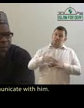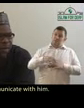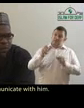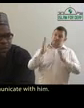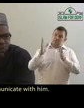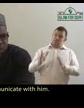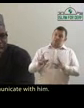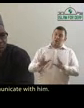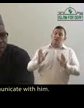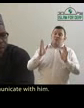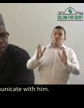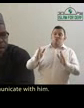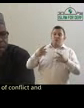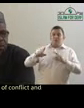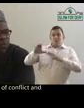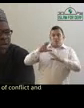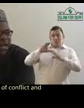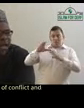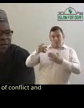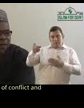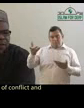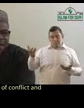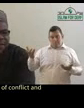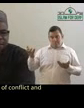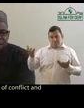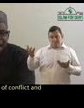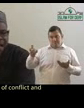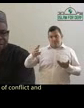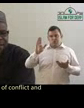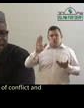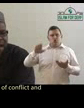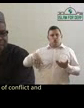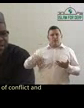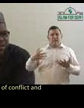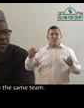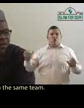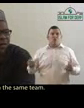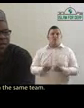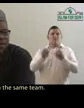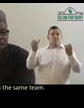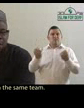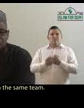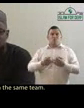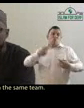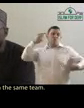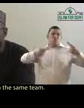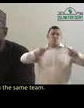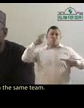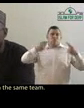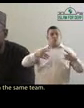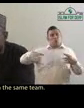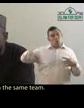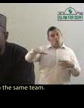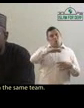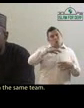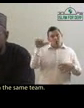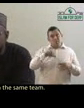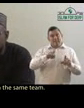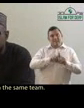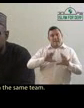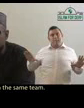You have to be able to communicate with them. We shouldn't have that type of conflict and competition because we all should be on the same